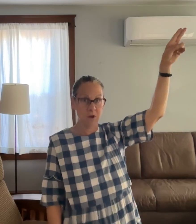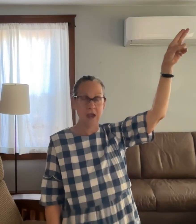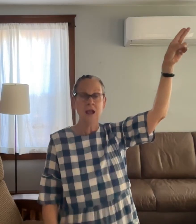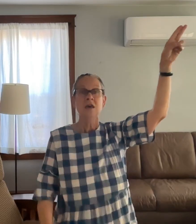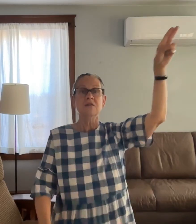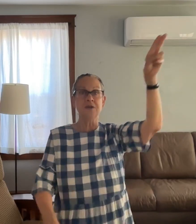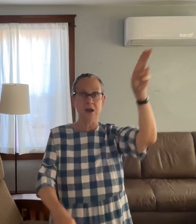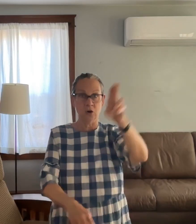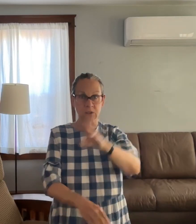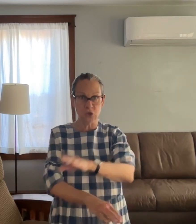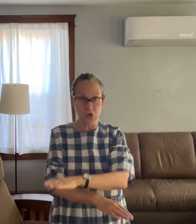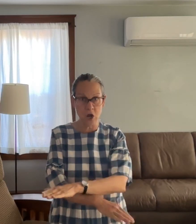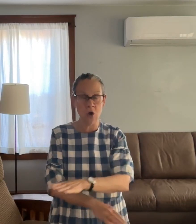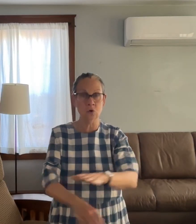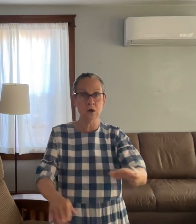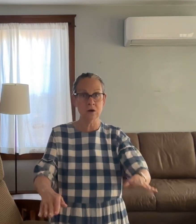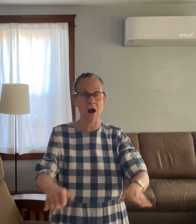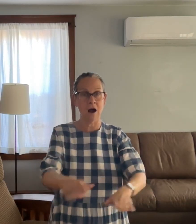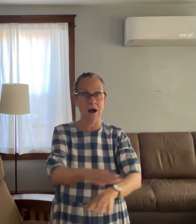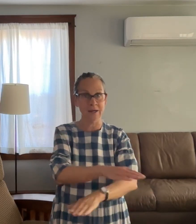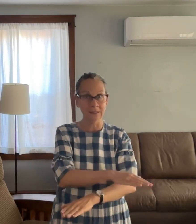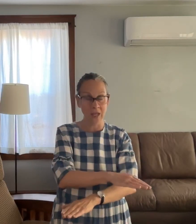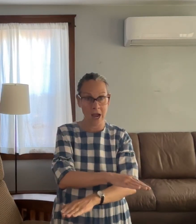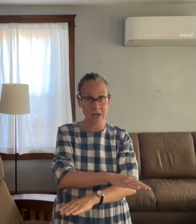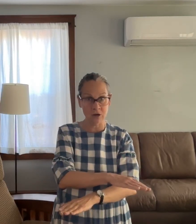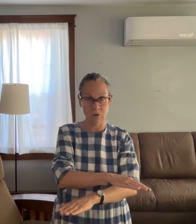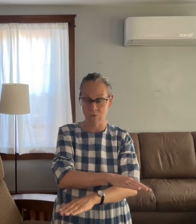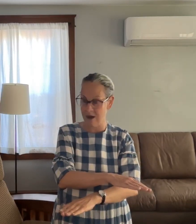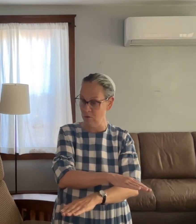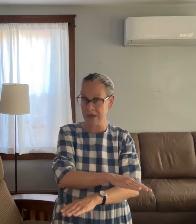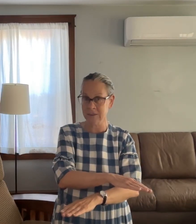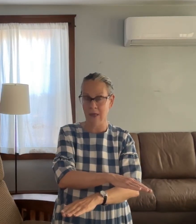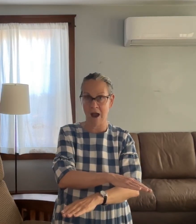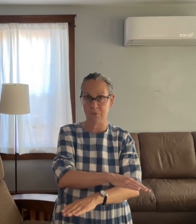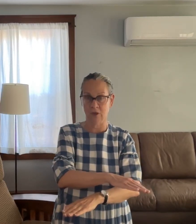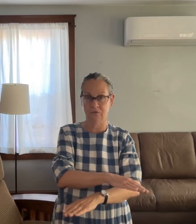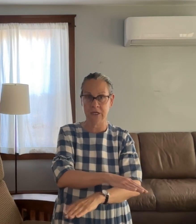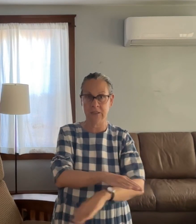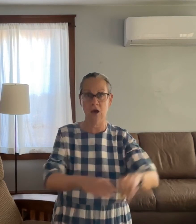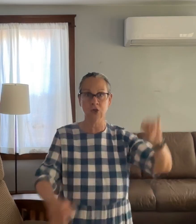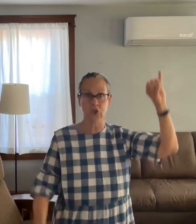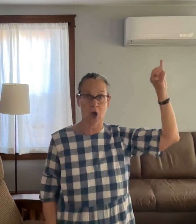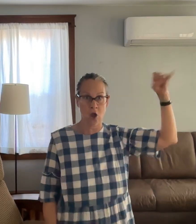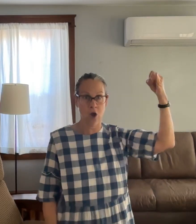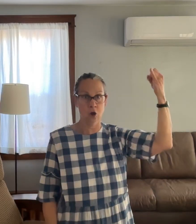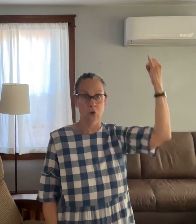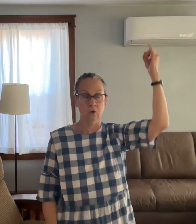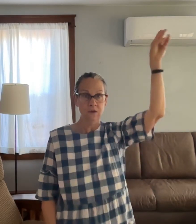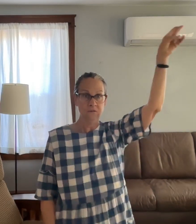way? There's no God like. Right away, slap your left hand down.